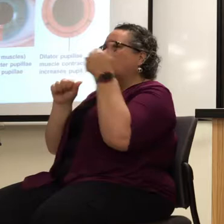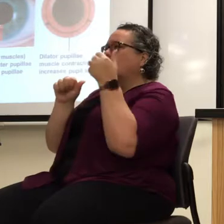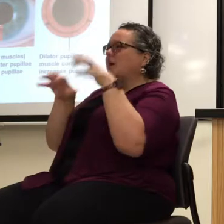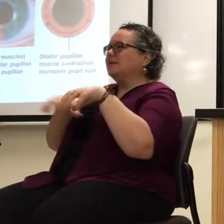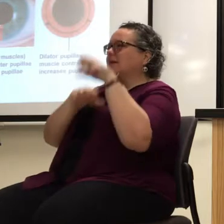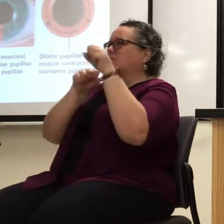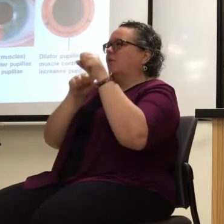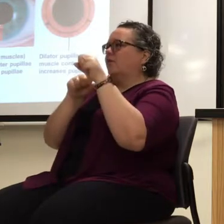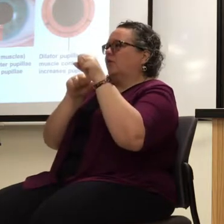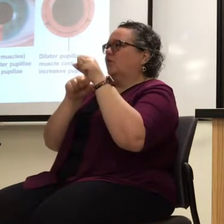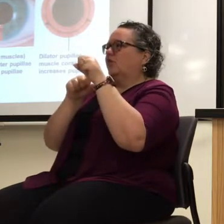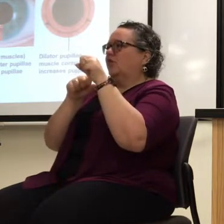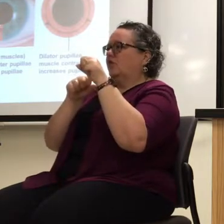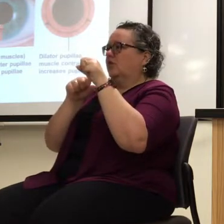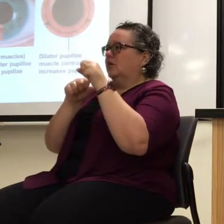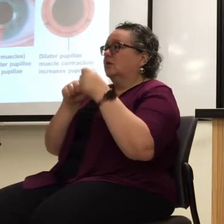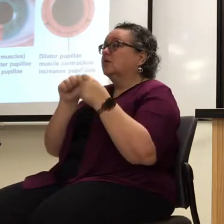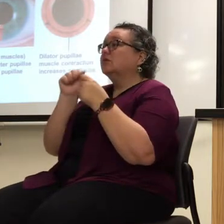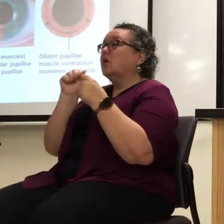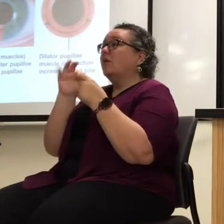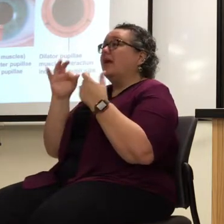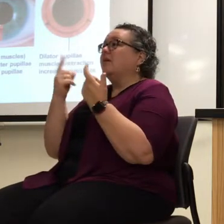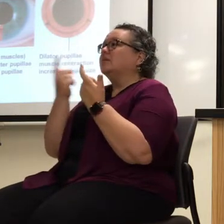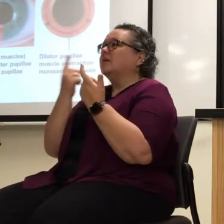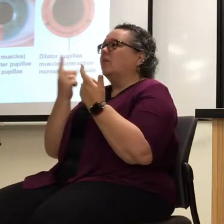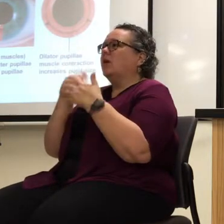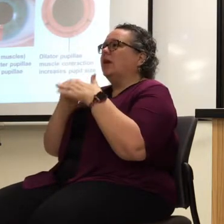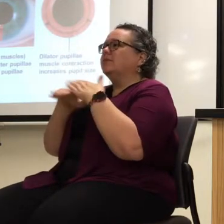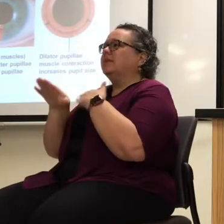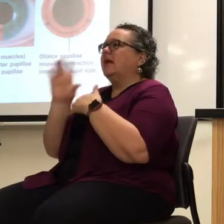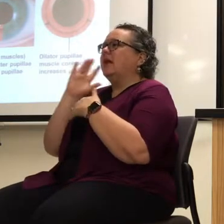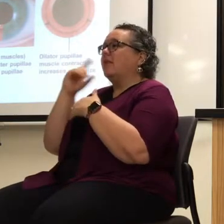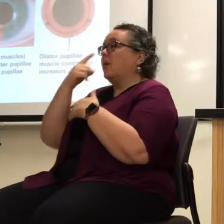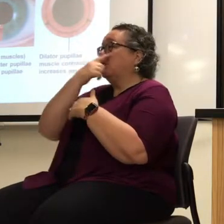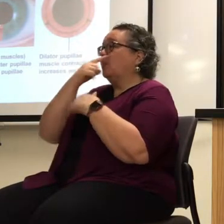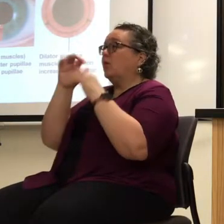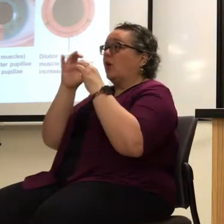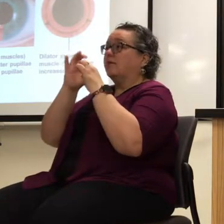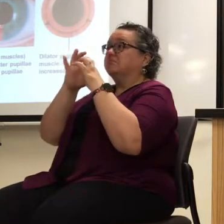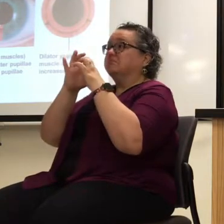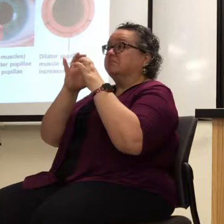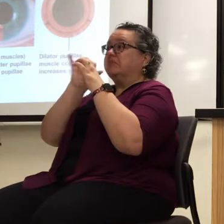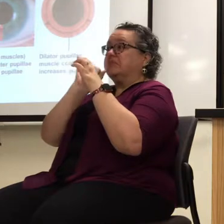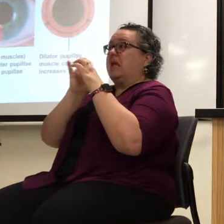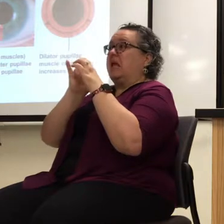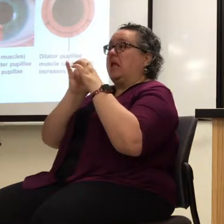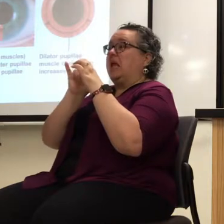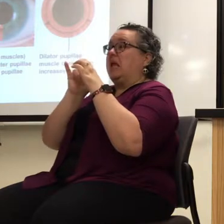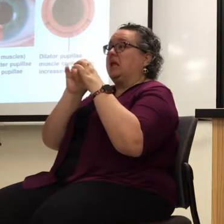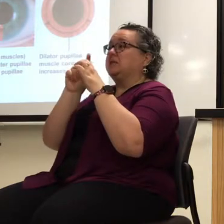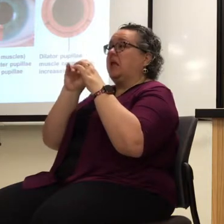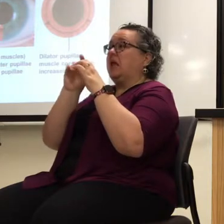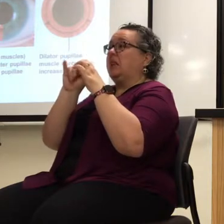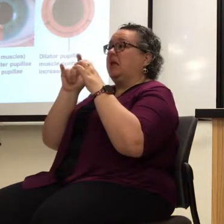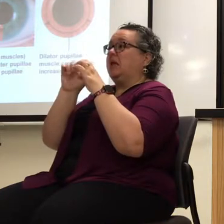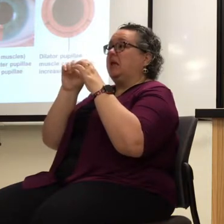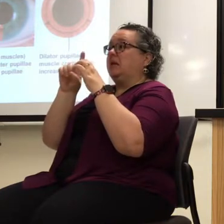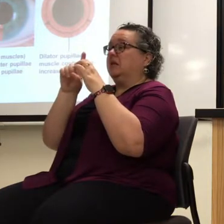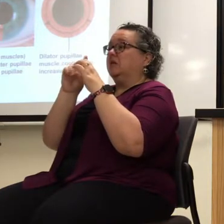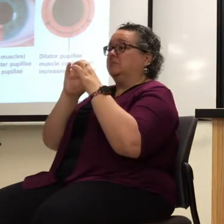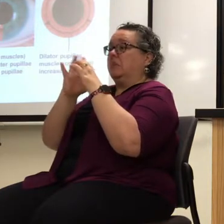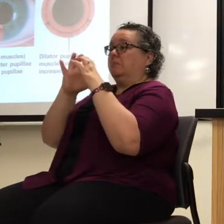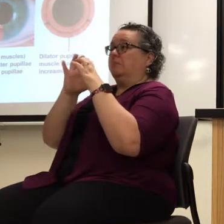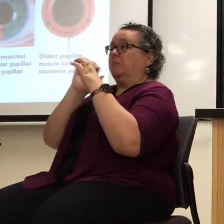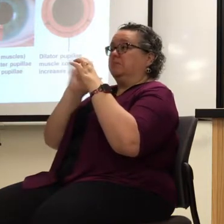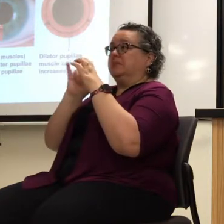default. So if someone comes in, their pupils are fixed and dilated, what does that mean? Is an